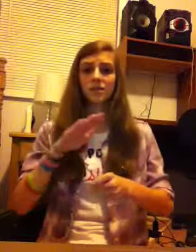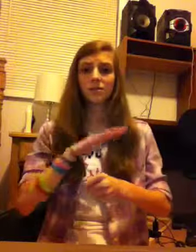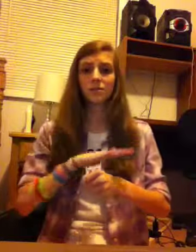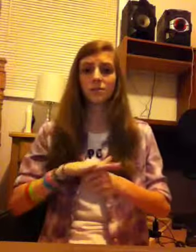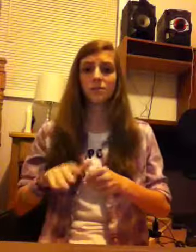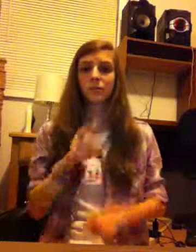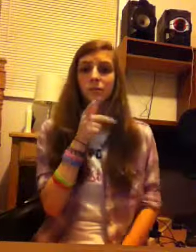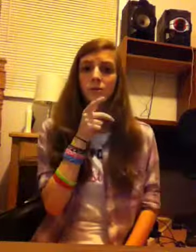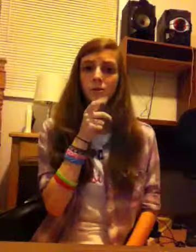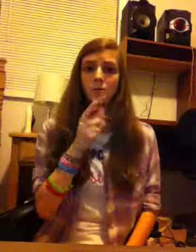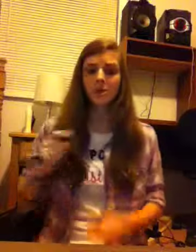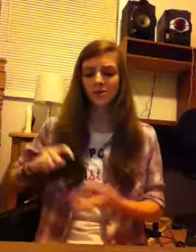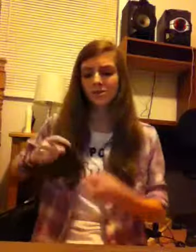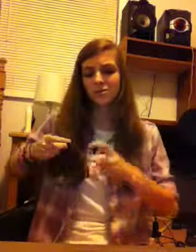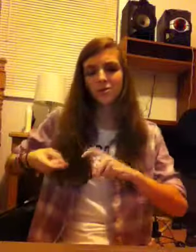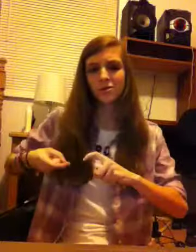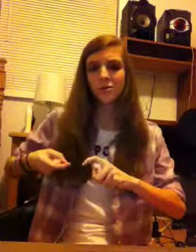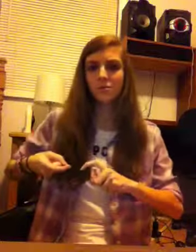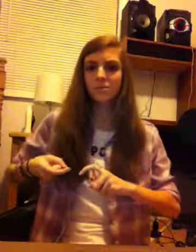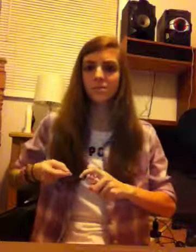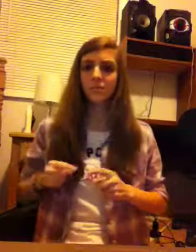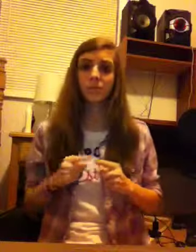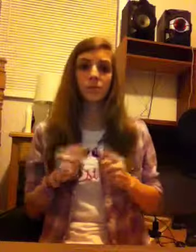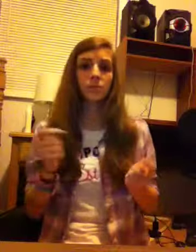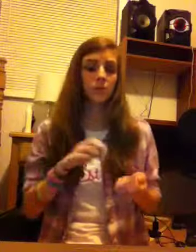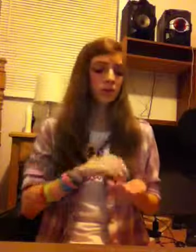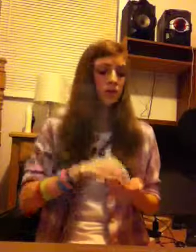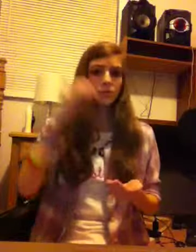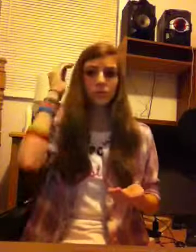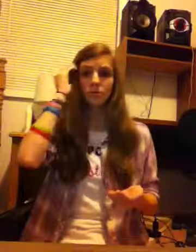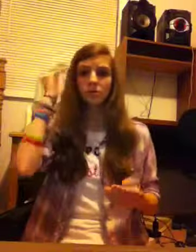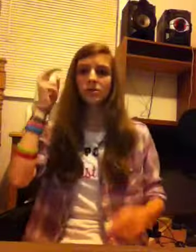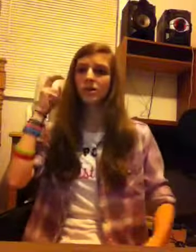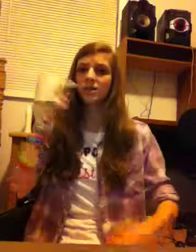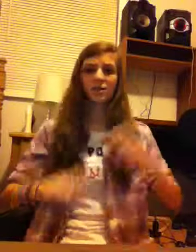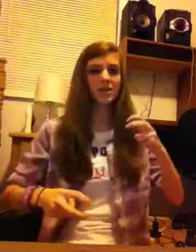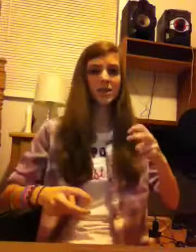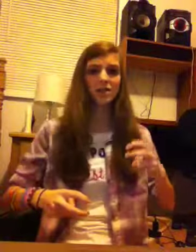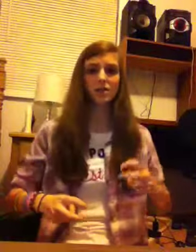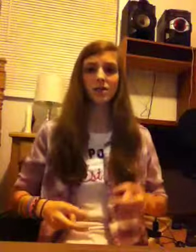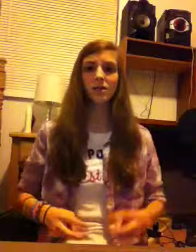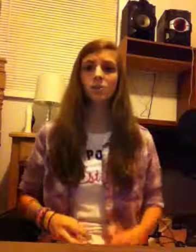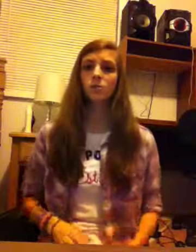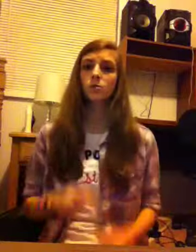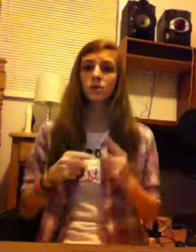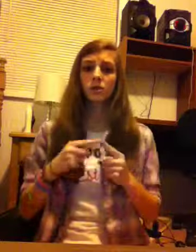Who'll hurt, but who learns how to toughen up When she's